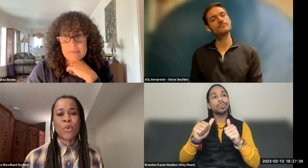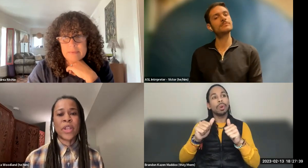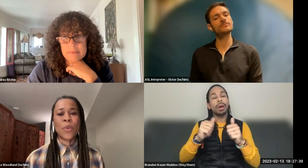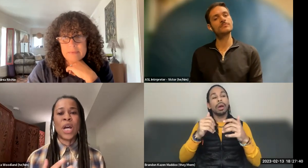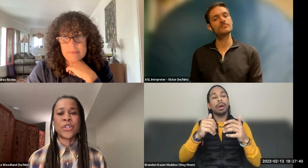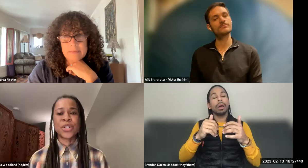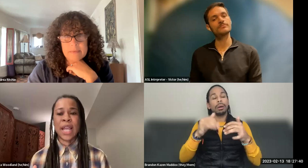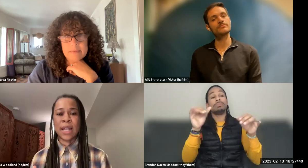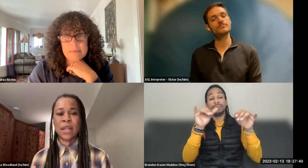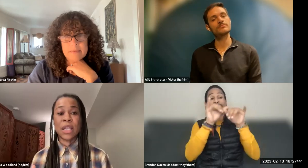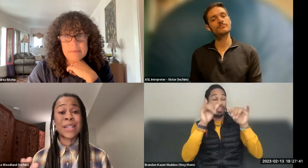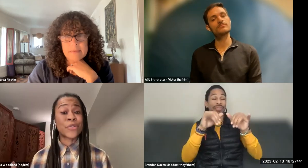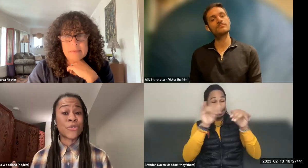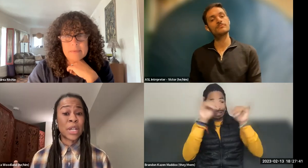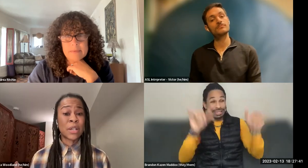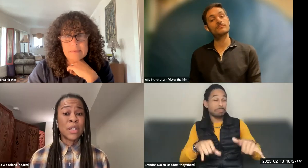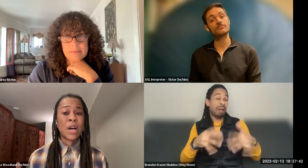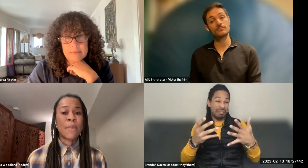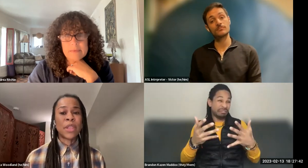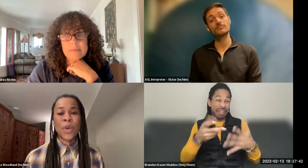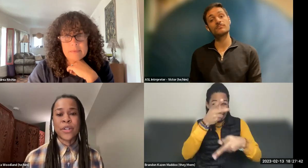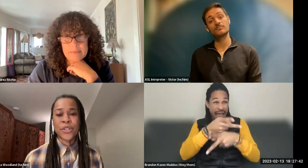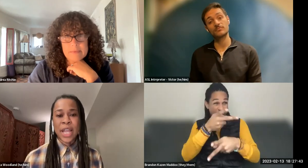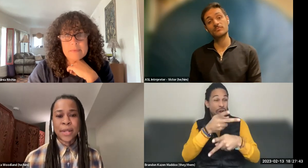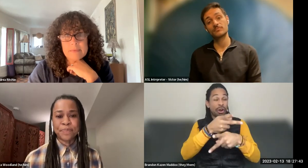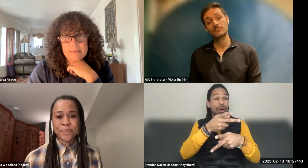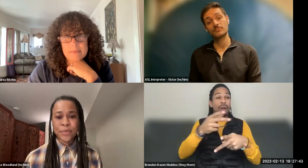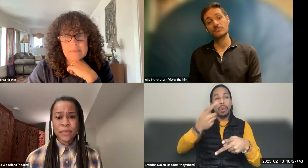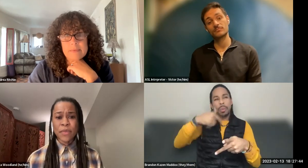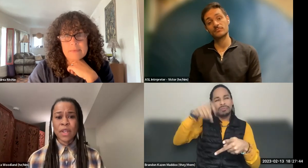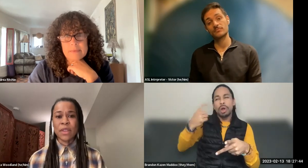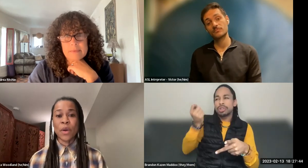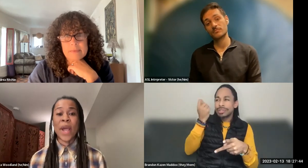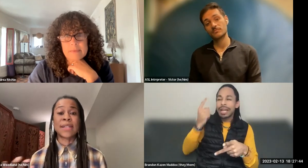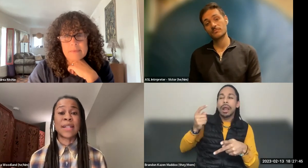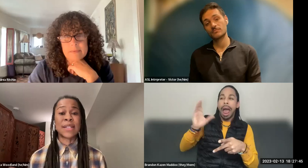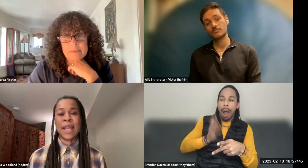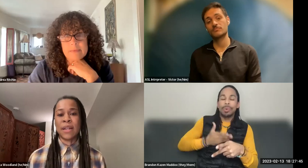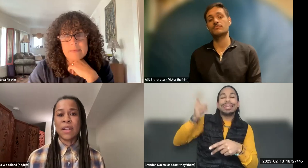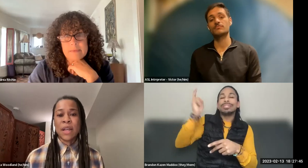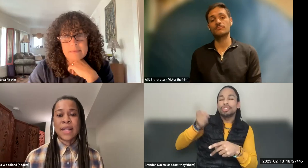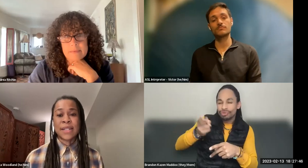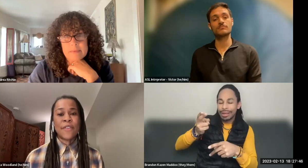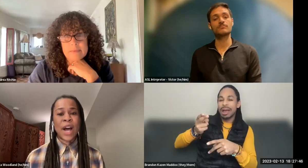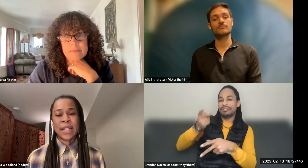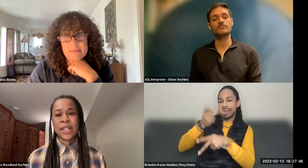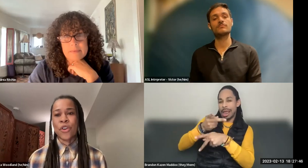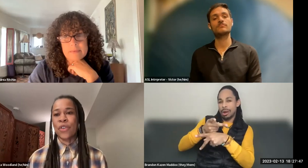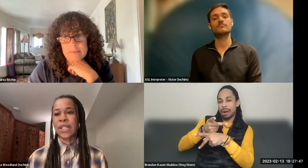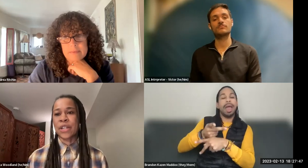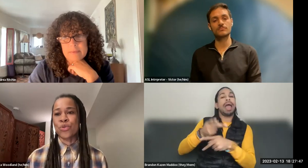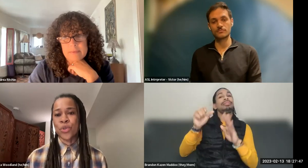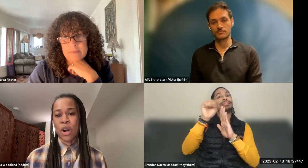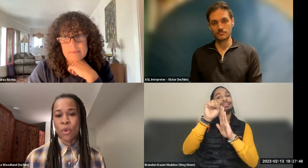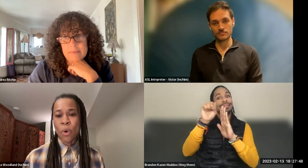really, really important that we understand this history and that we understand the ways that the state and state violence